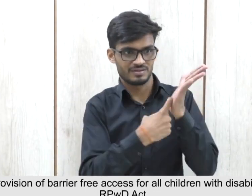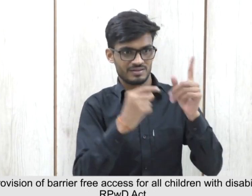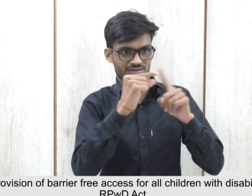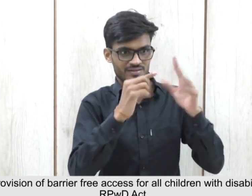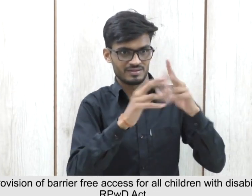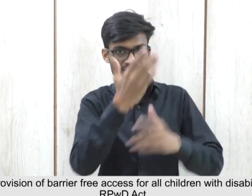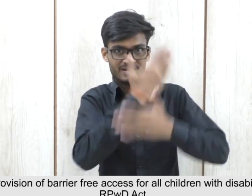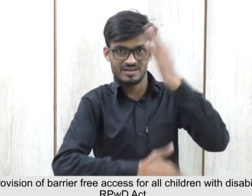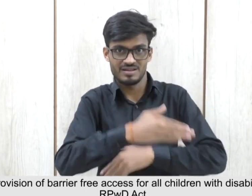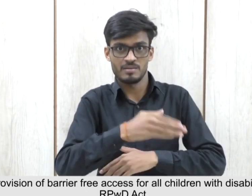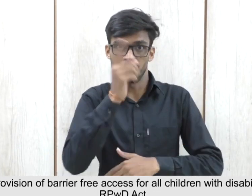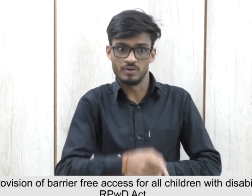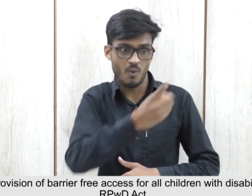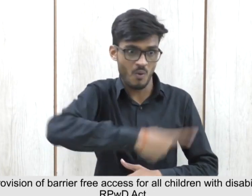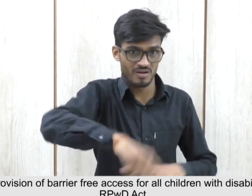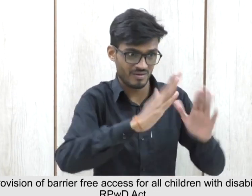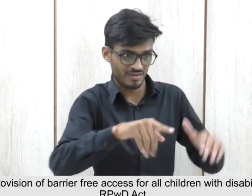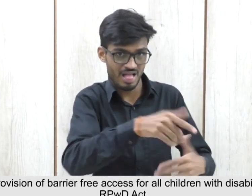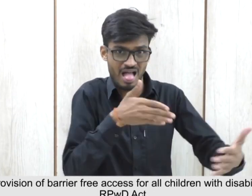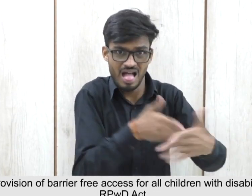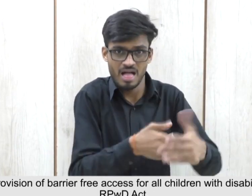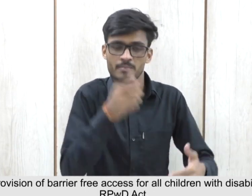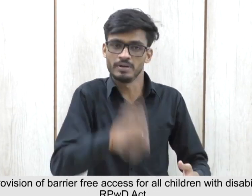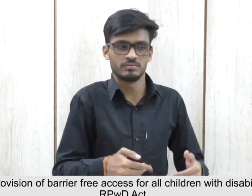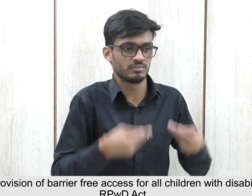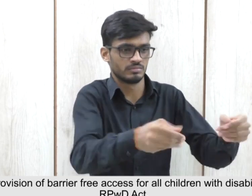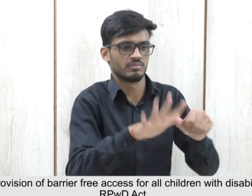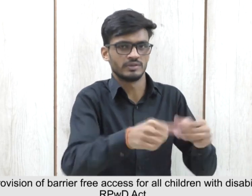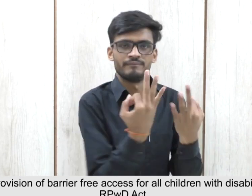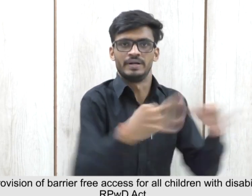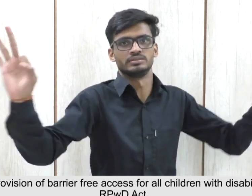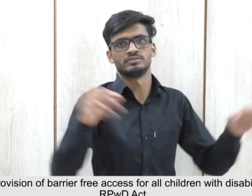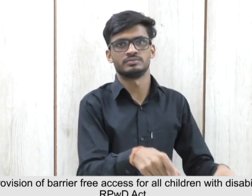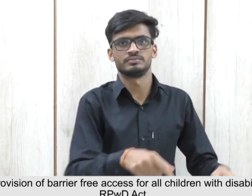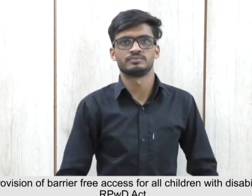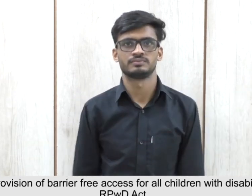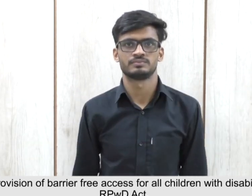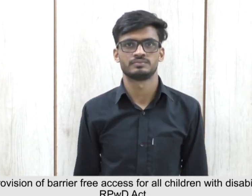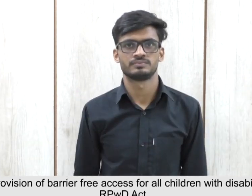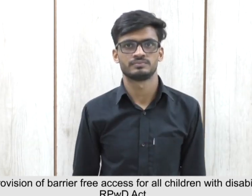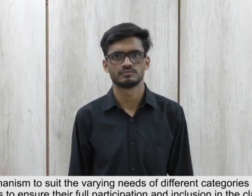Emphasizes provision of barrier-free access for all children with disabilities as per the RPWD Act.